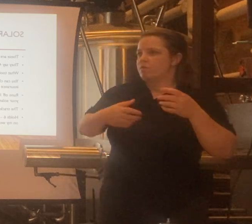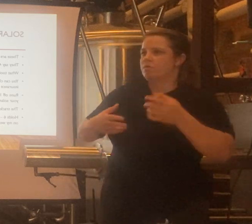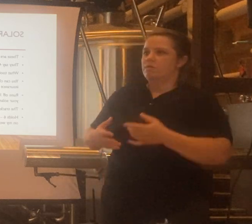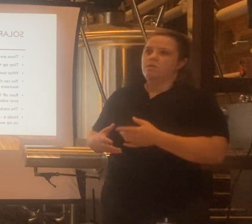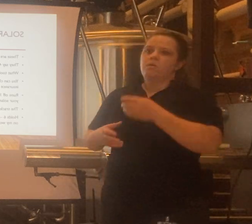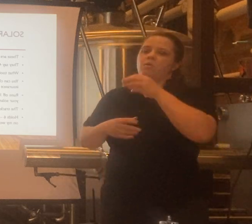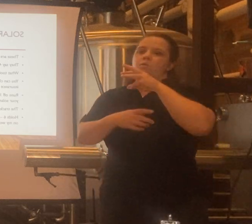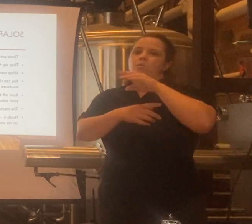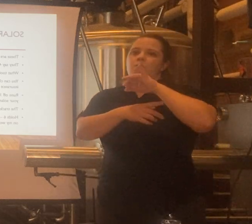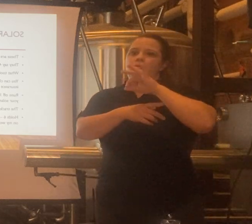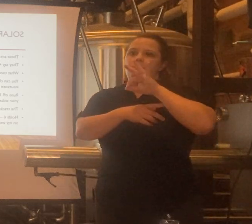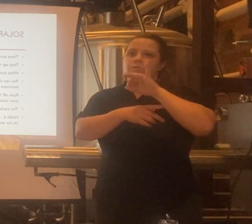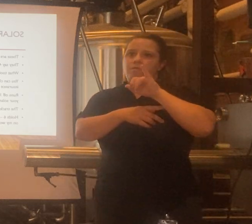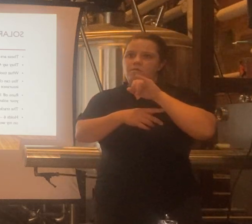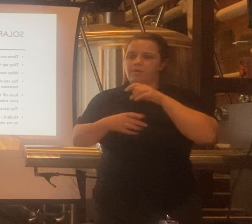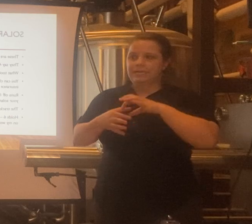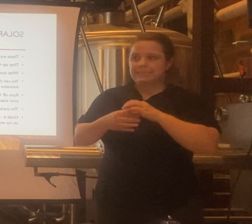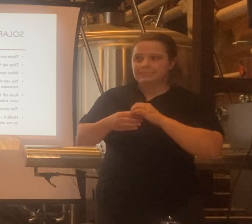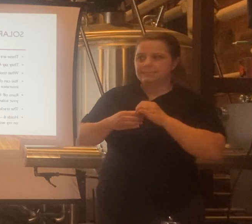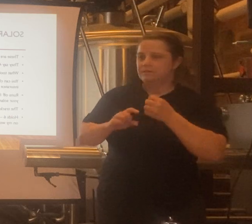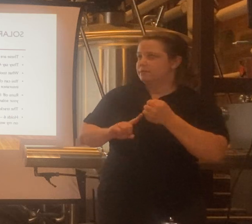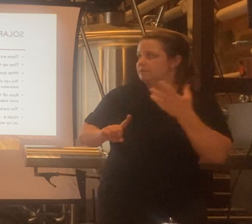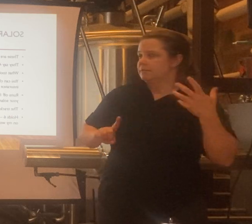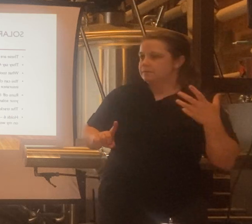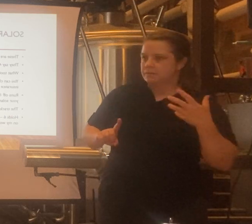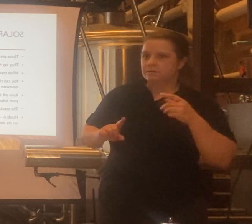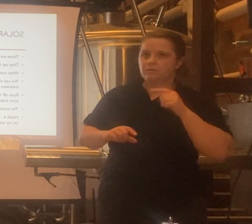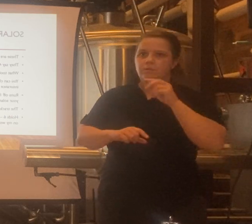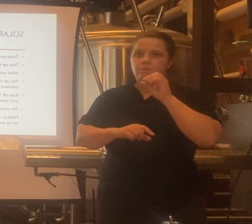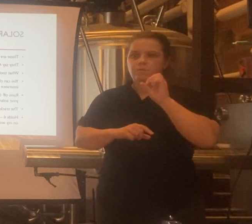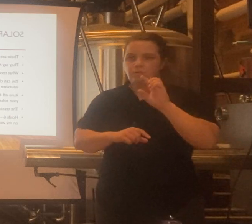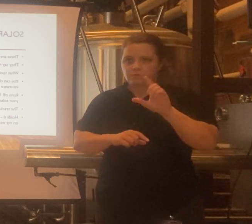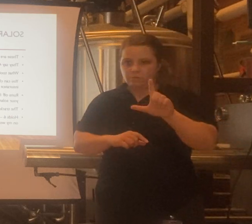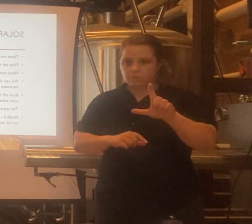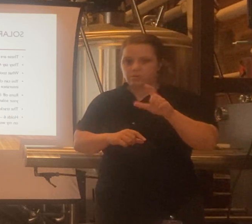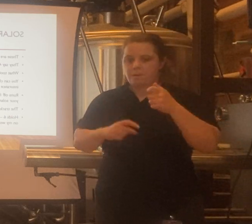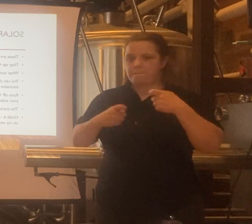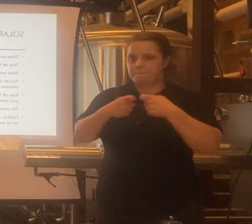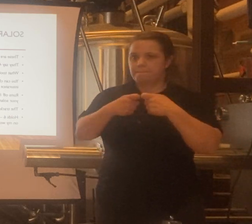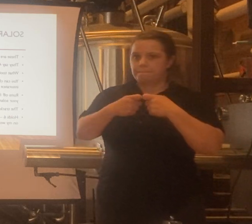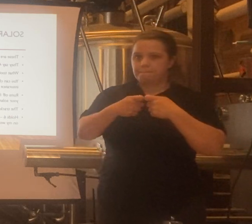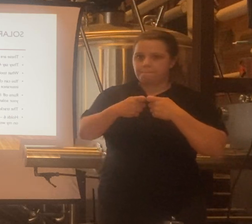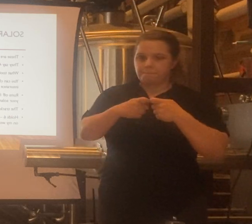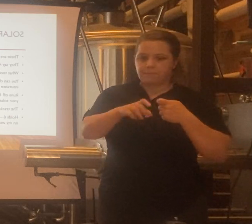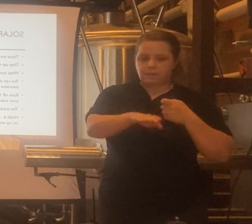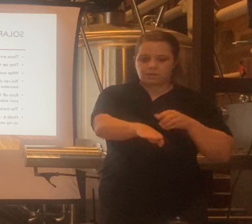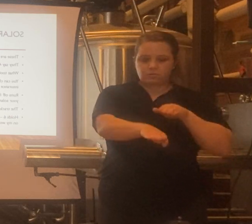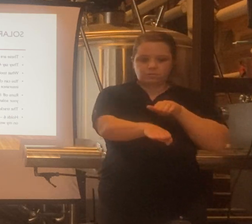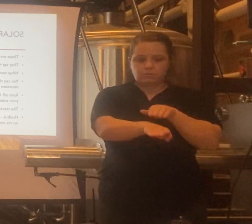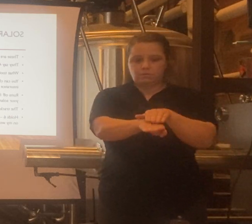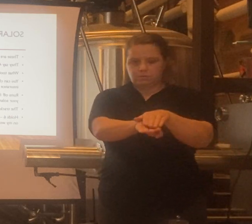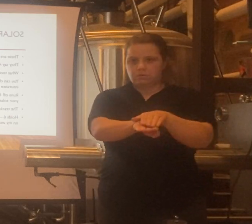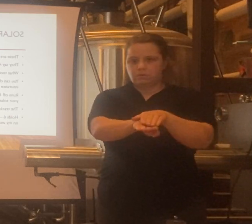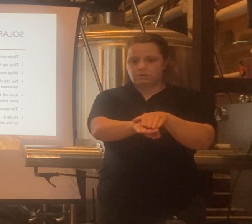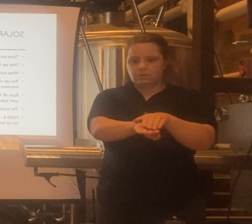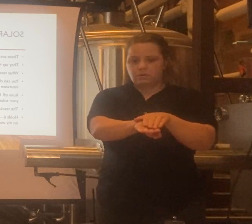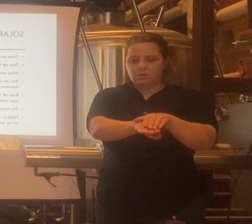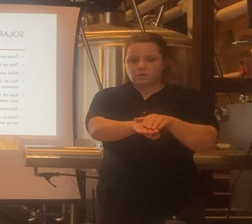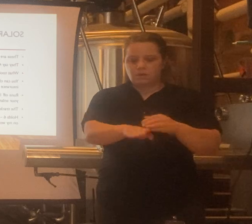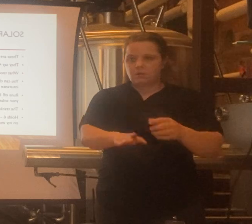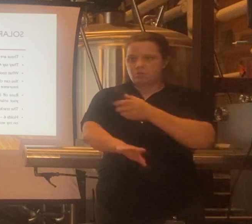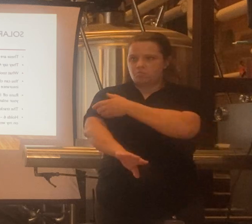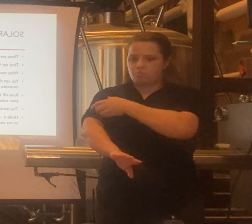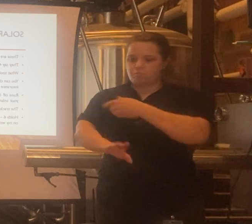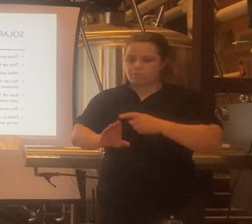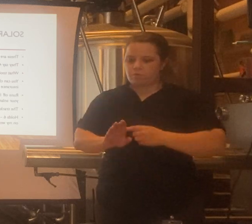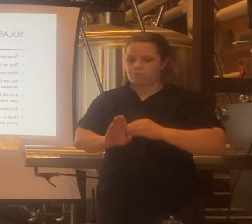extender, tool battery chargers. So I don't really use a lot of power in the workshop when it's just sitting there. So it charges up pretty quick. But the nice